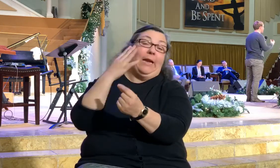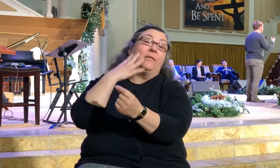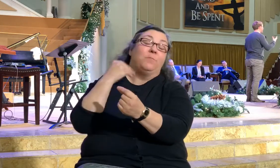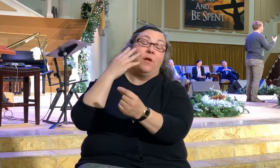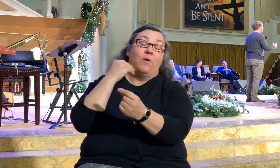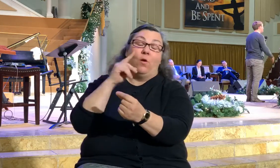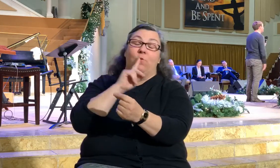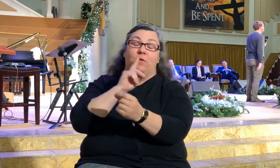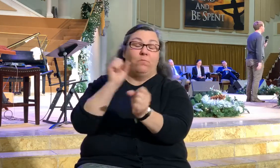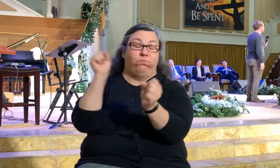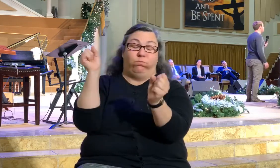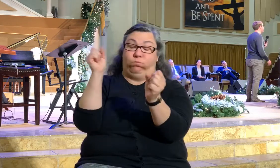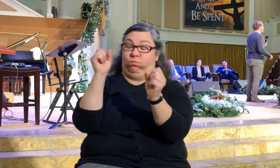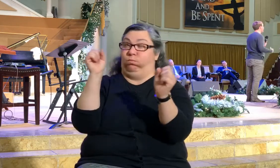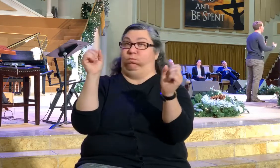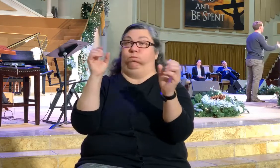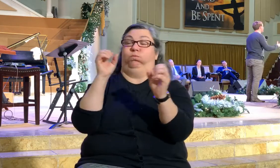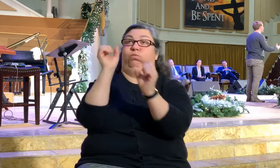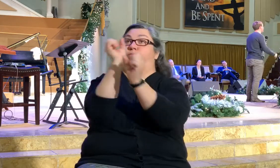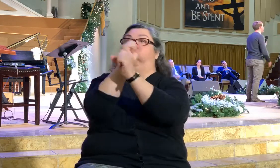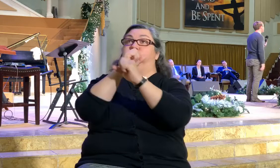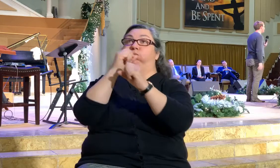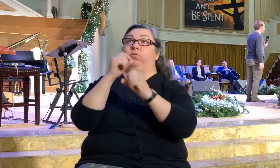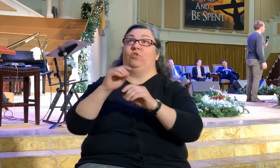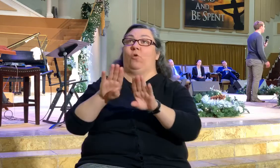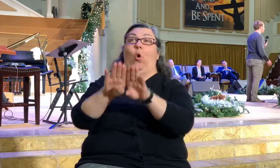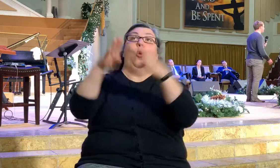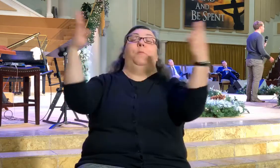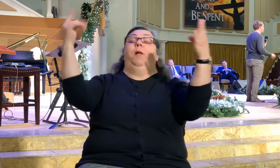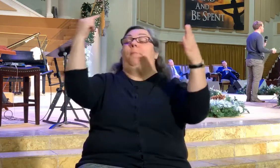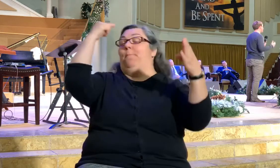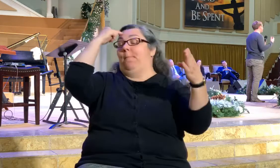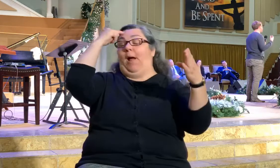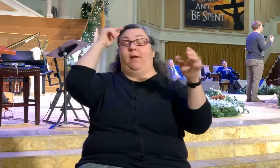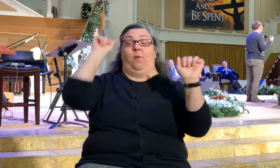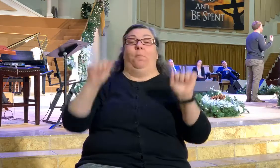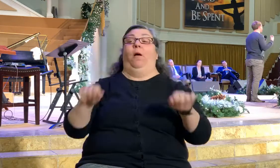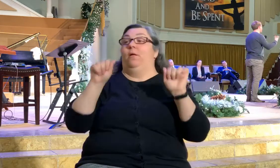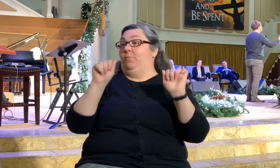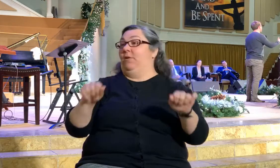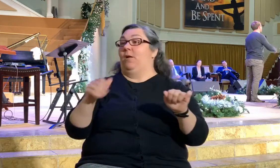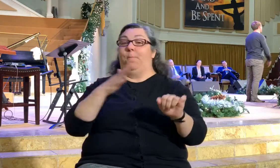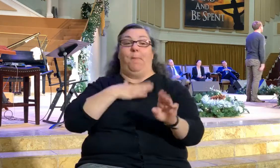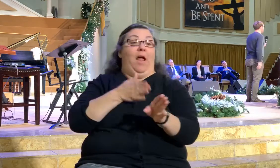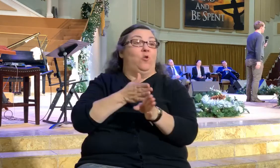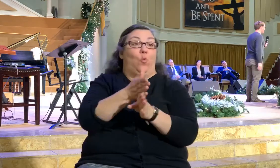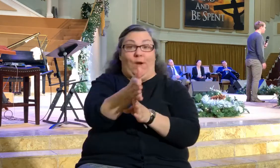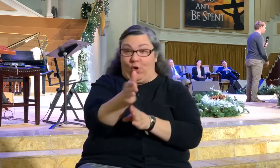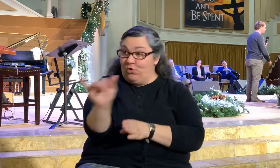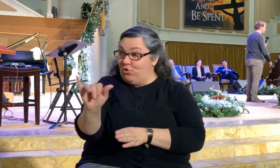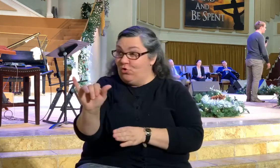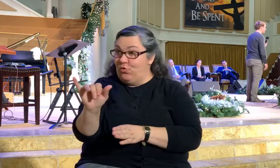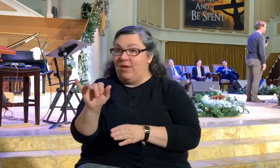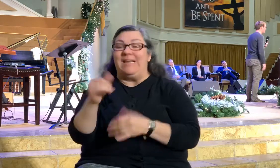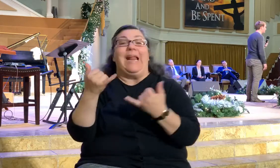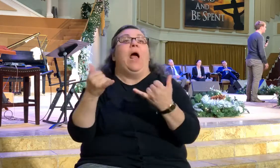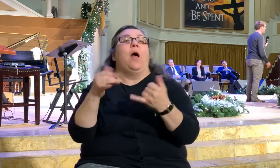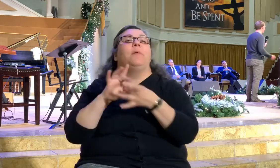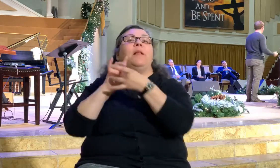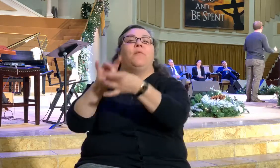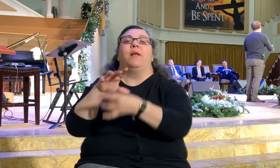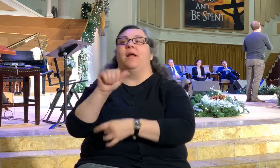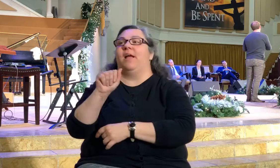opened my mind up to what I wanted to do. It opened my career up, which is aviation now.